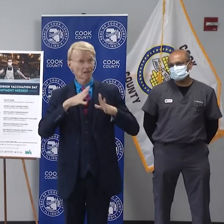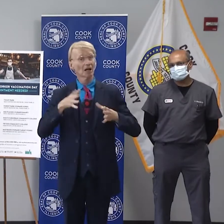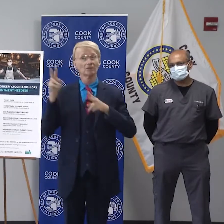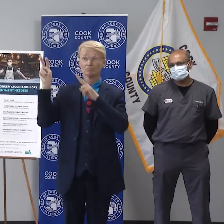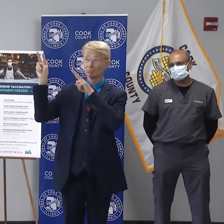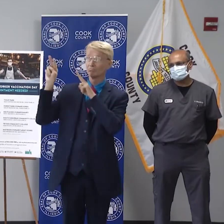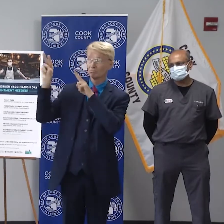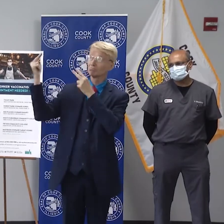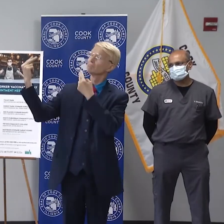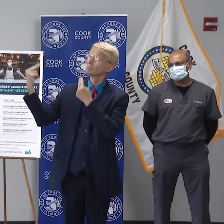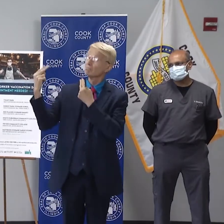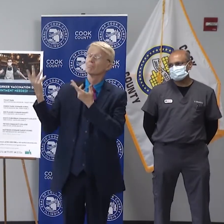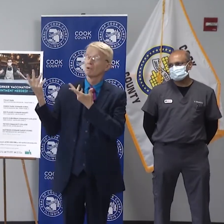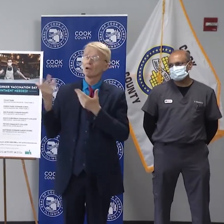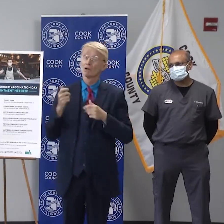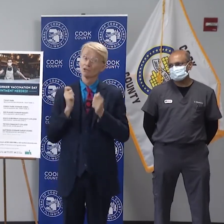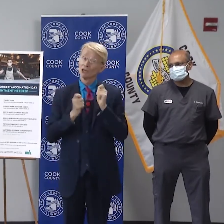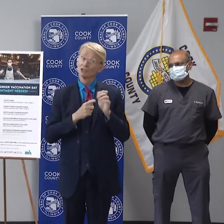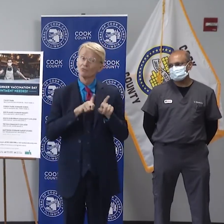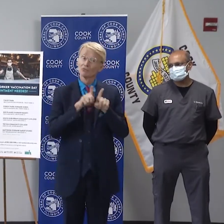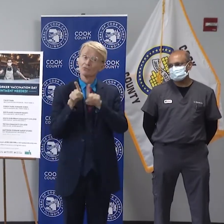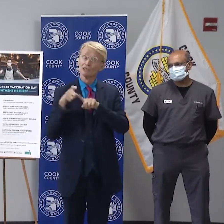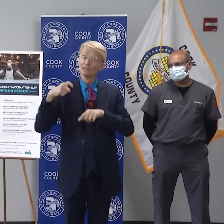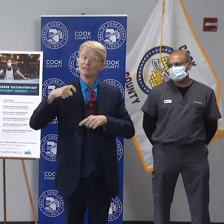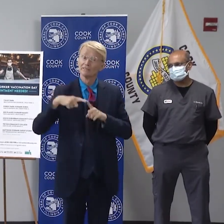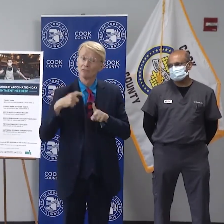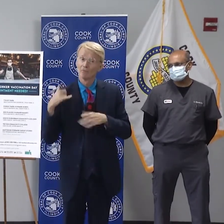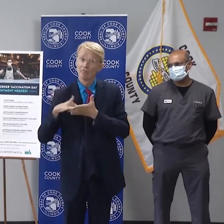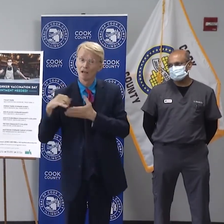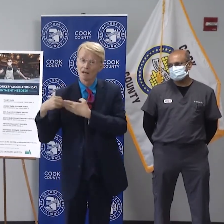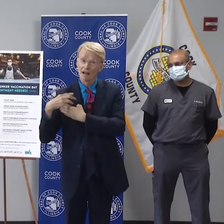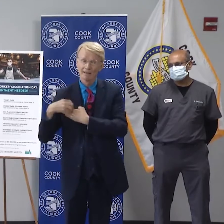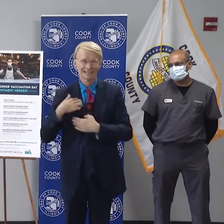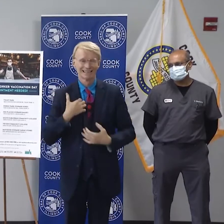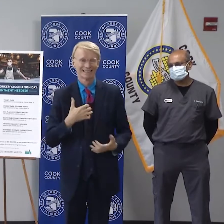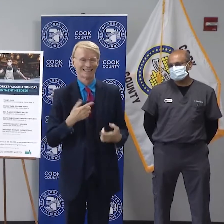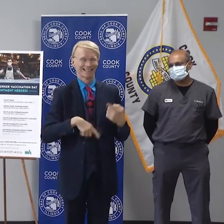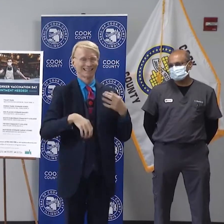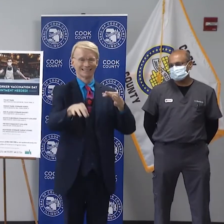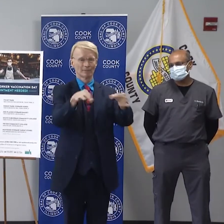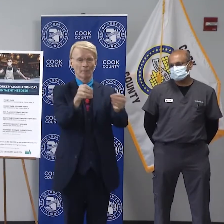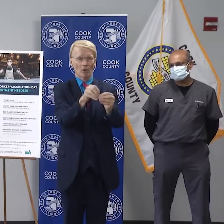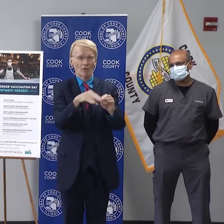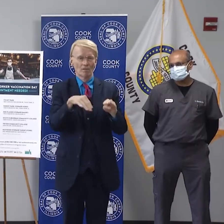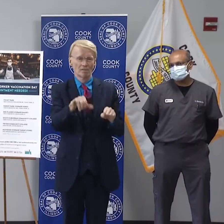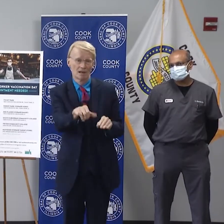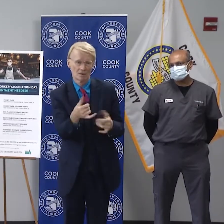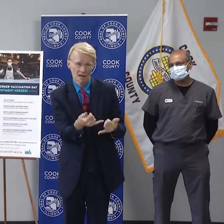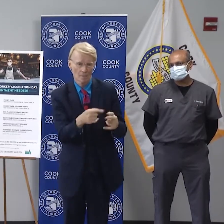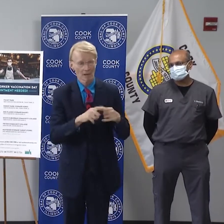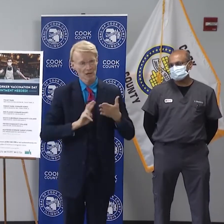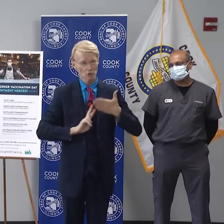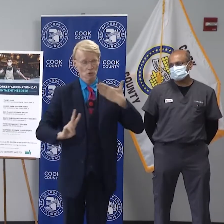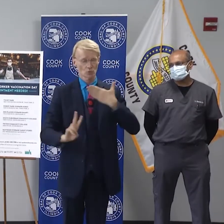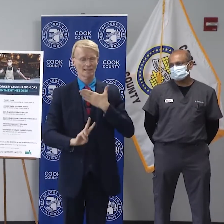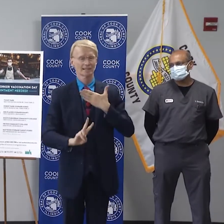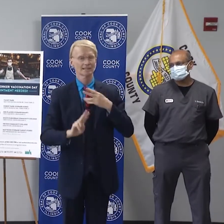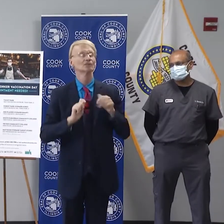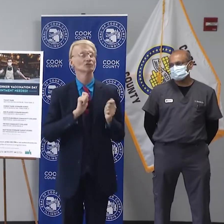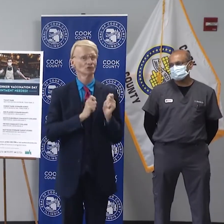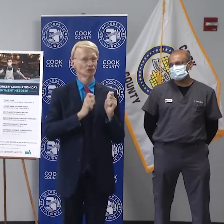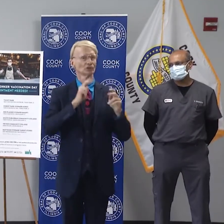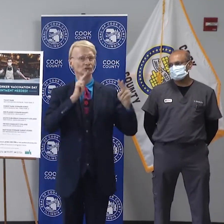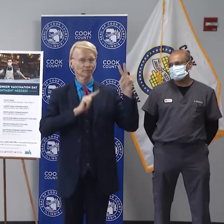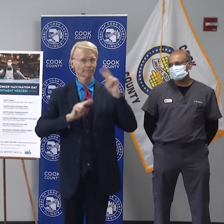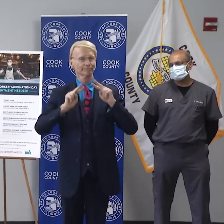to monitor to make some other modifications to those guidance. So I don't want to give more than we can other than to just say that in 2 weeks we're going to be evaluating from here to